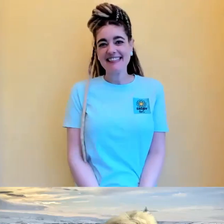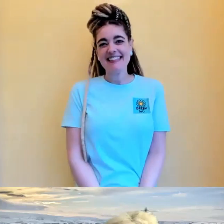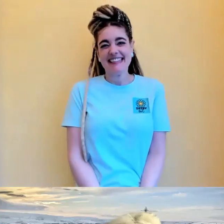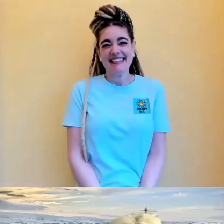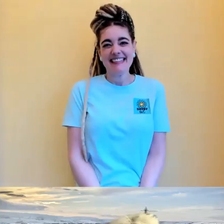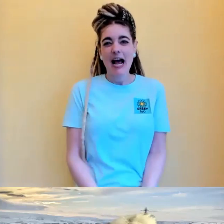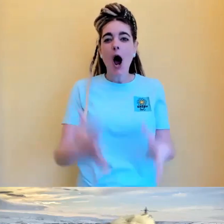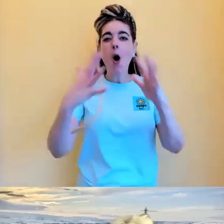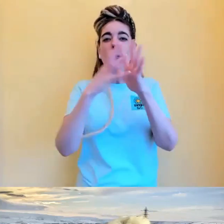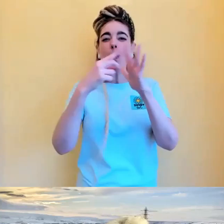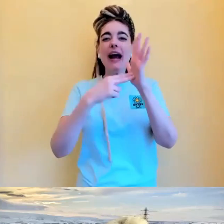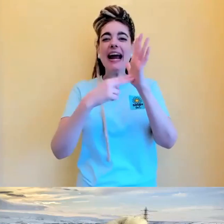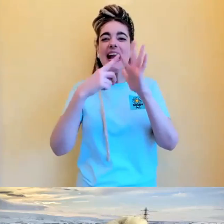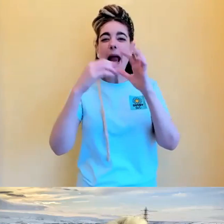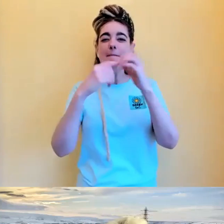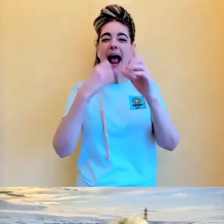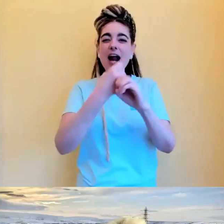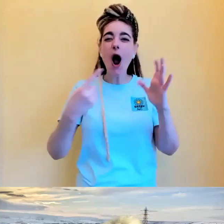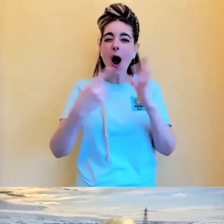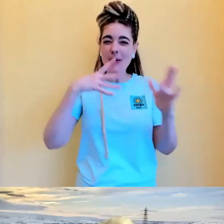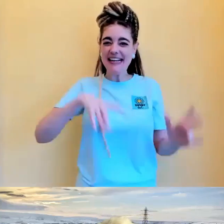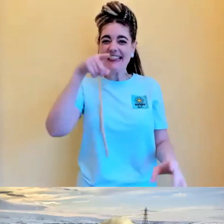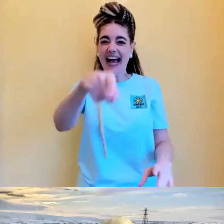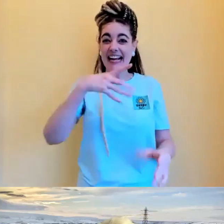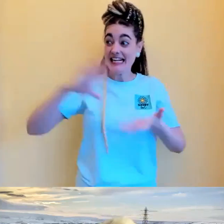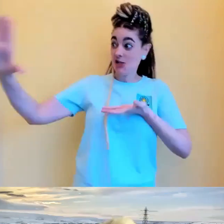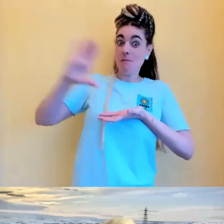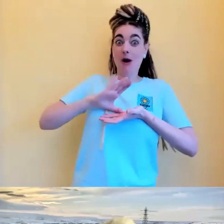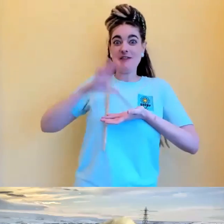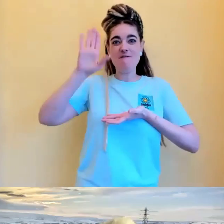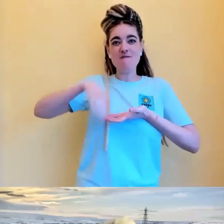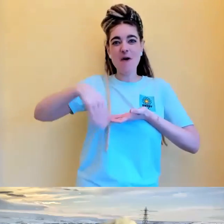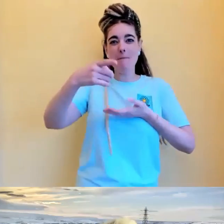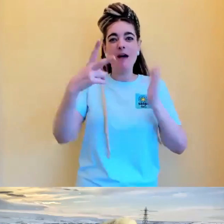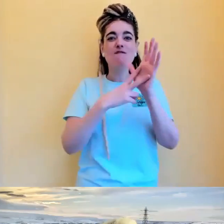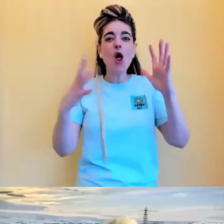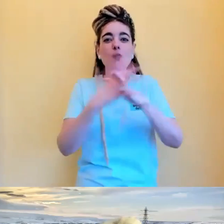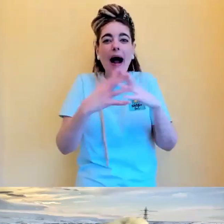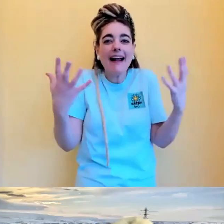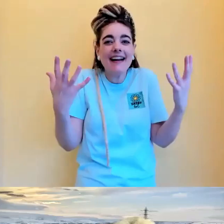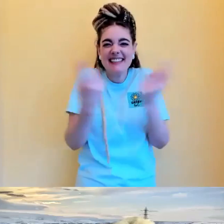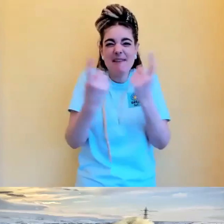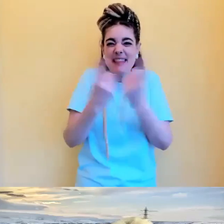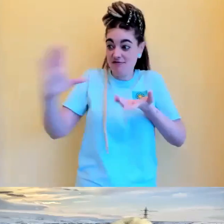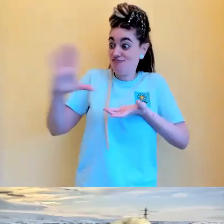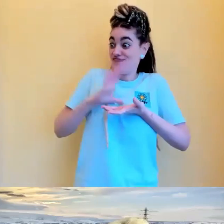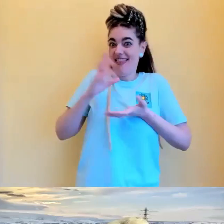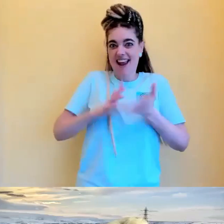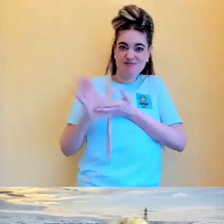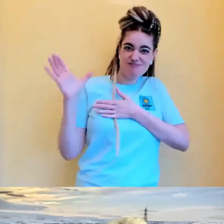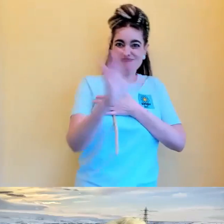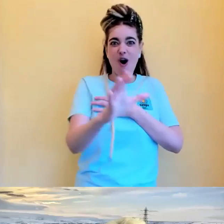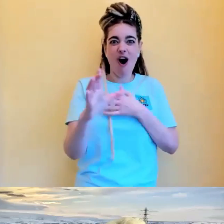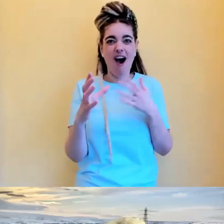yourself a Winnebago. Get sponsored by one of the by Volkswagen or something and get them to put it in. I reckon it would really